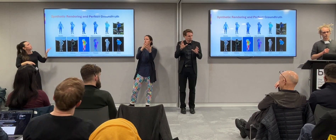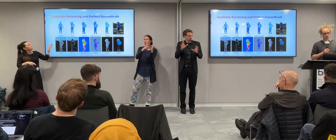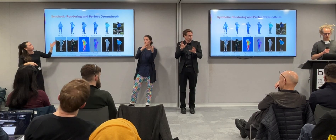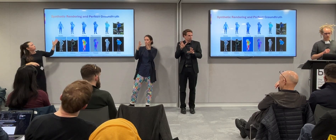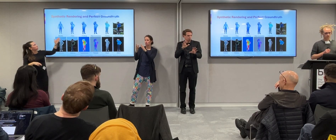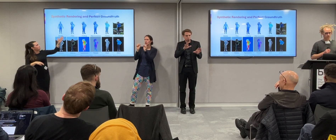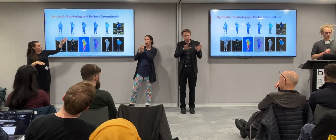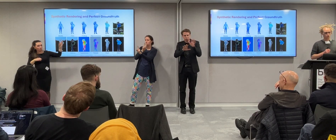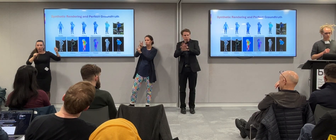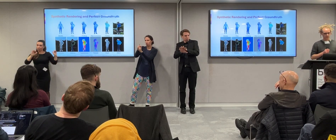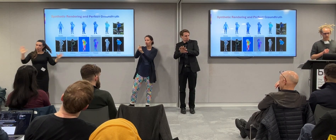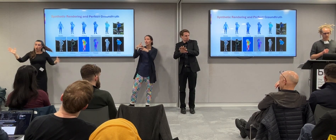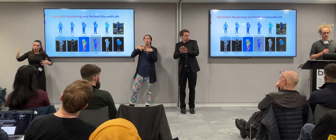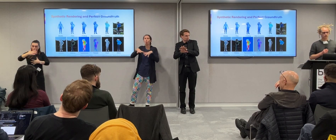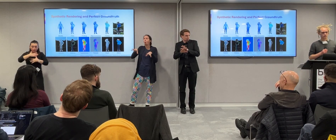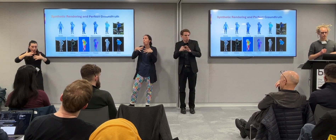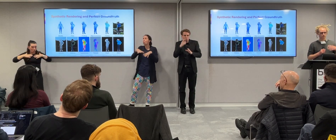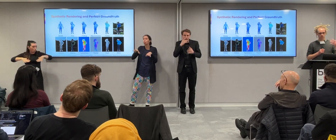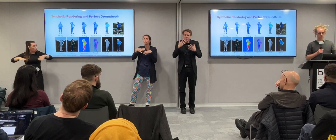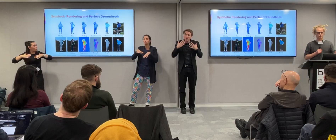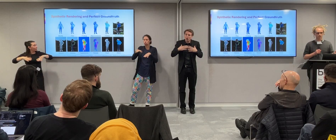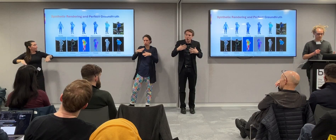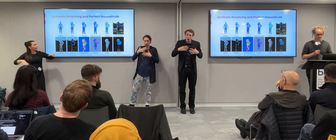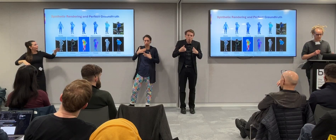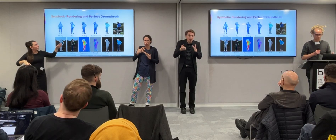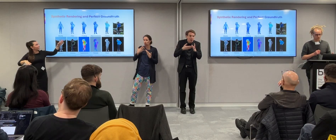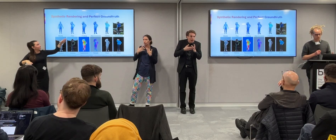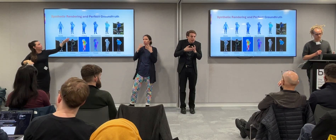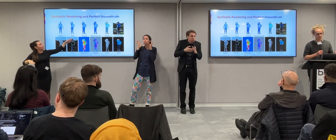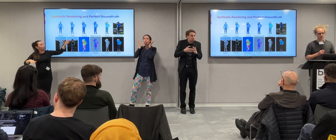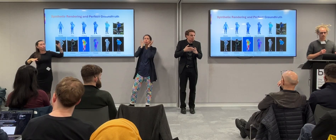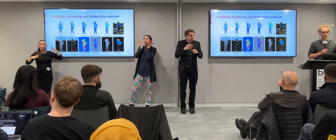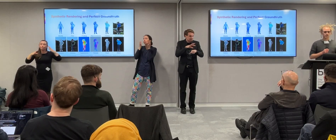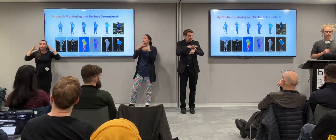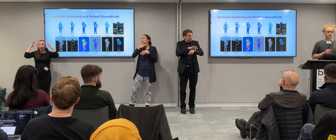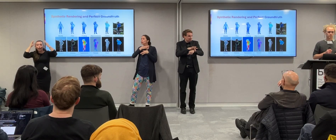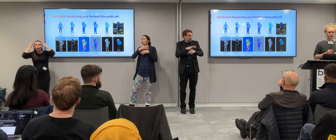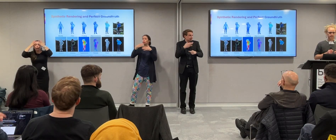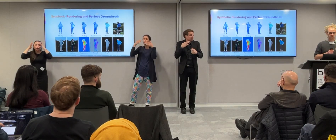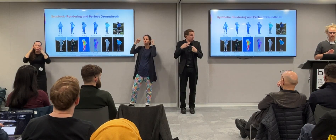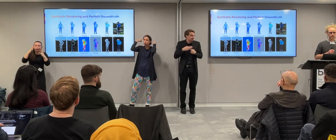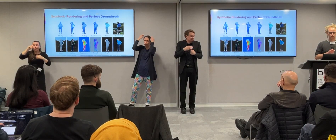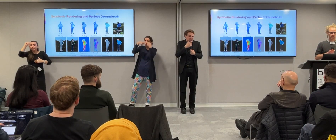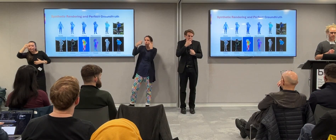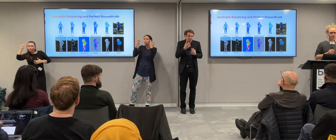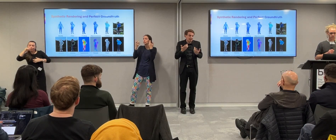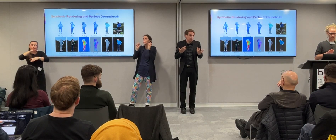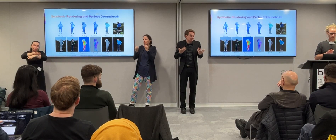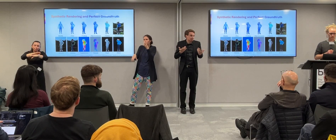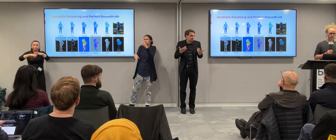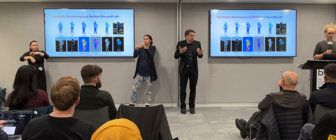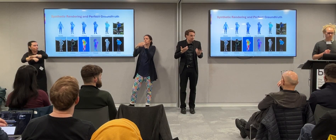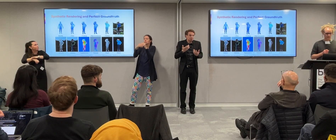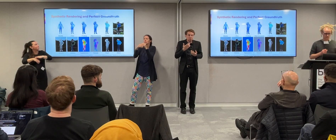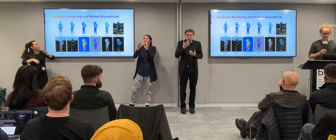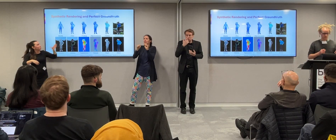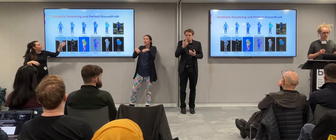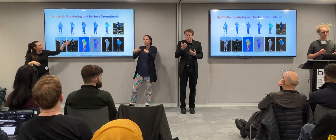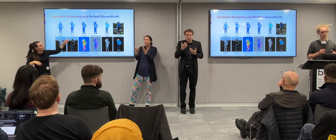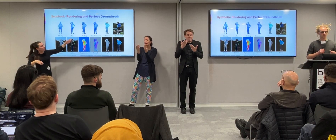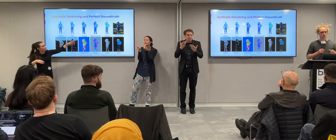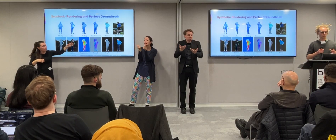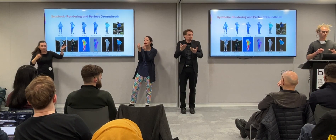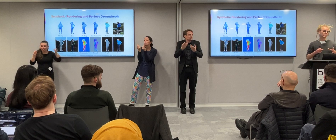apply a certain clothing, certain set of accessories, and then we can give it a certain